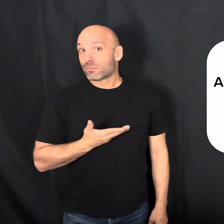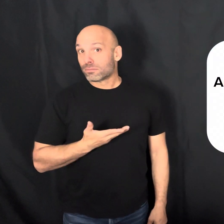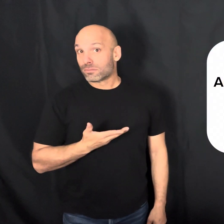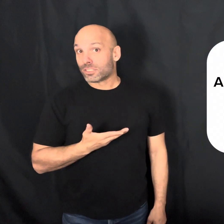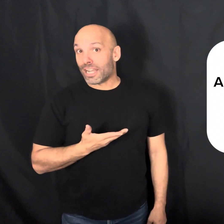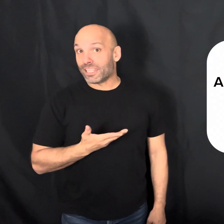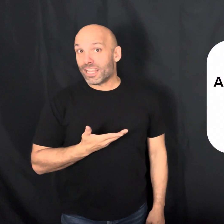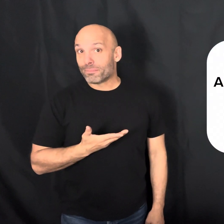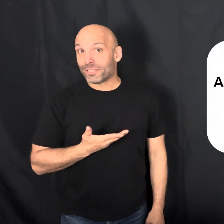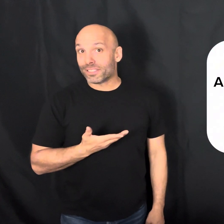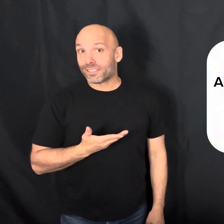Sign again, please.